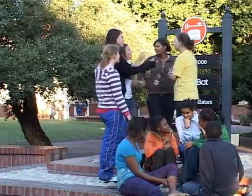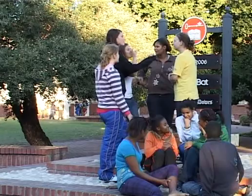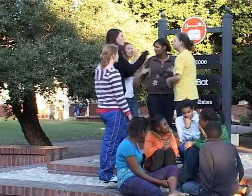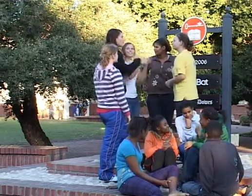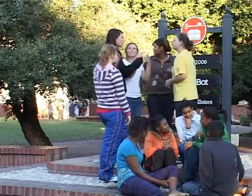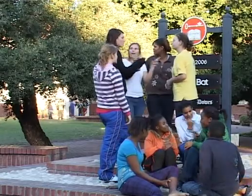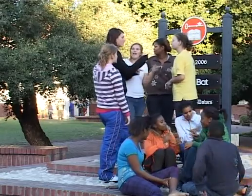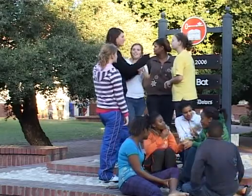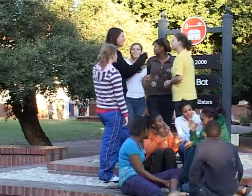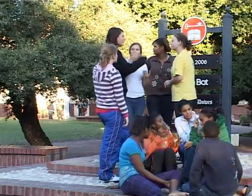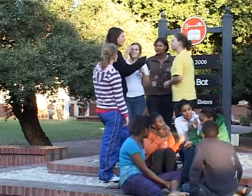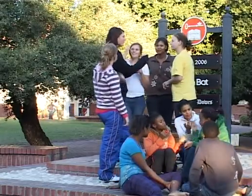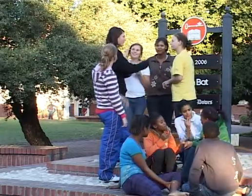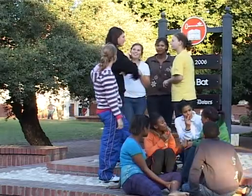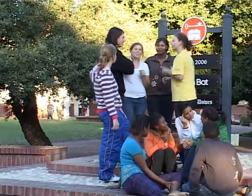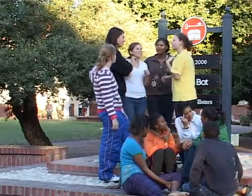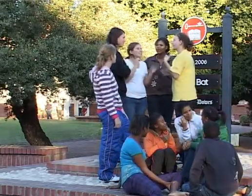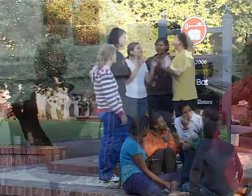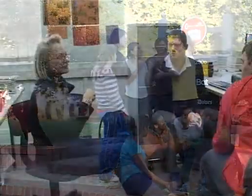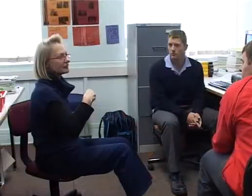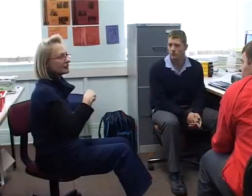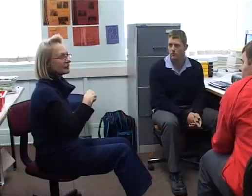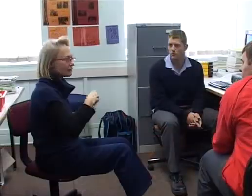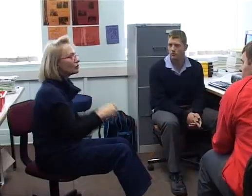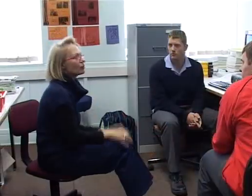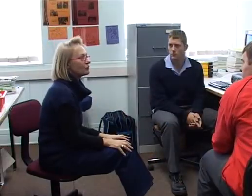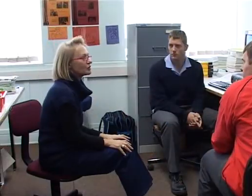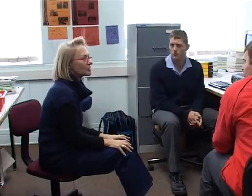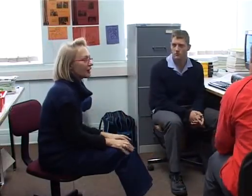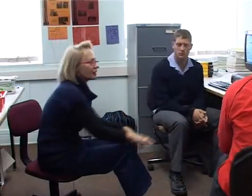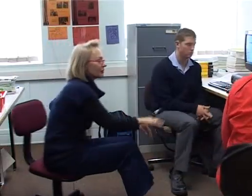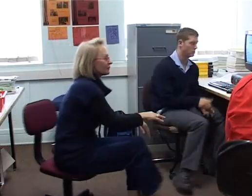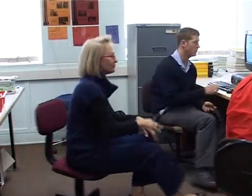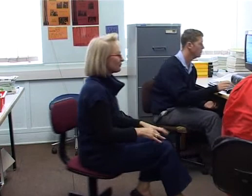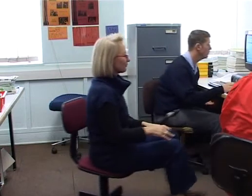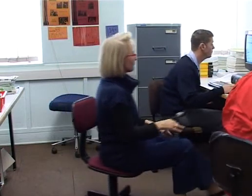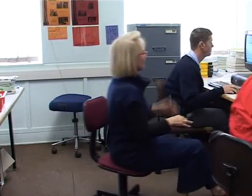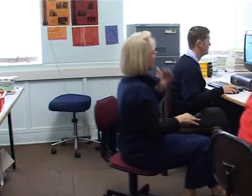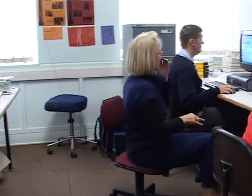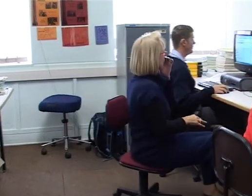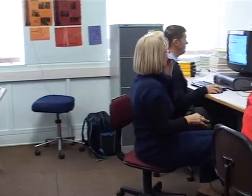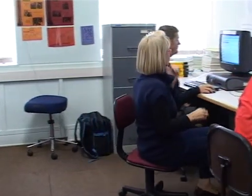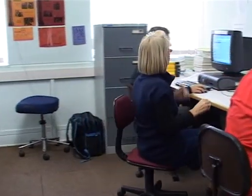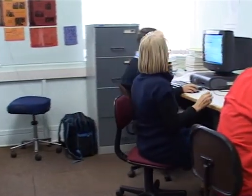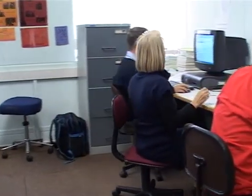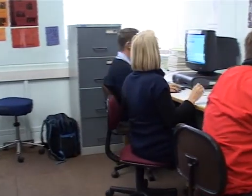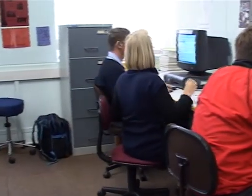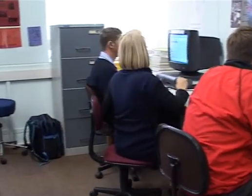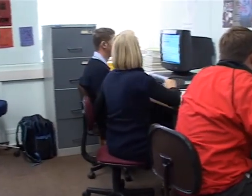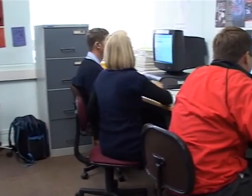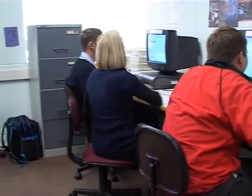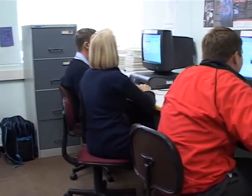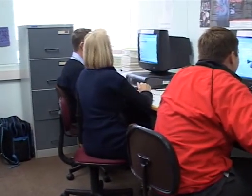equal education. Here, they are educated in a manner that is appropriate, understandable, and the